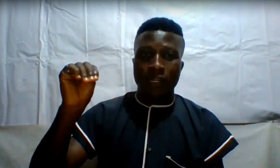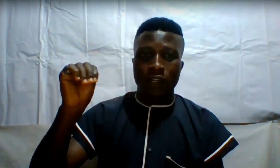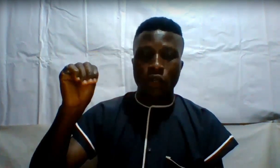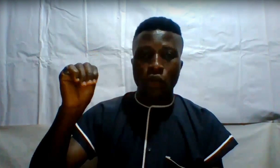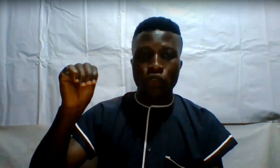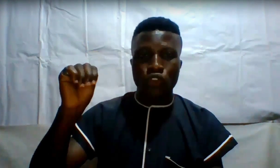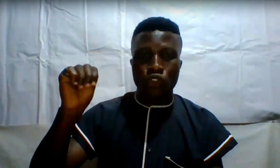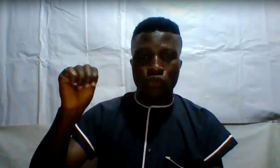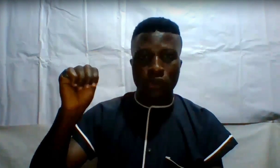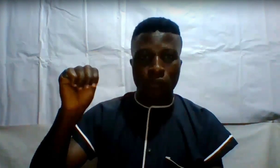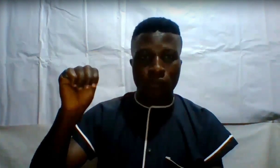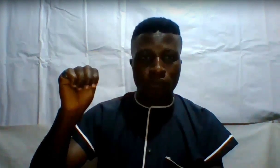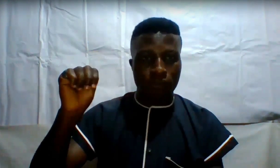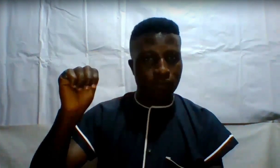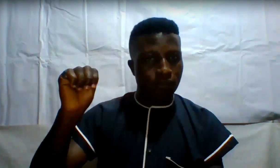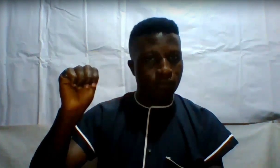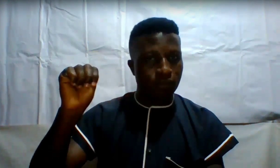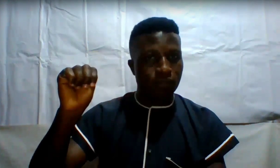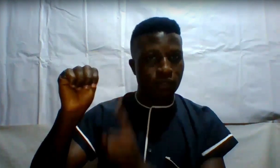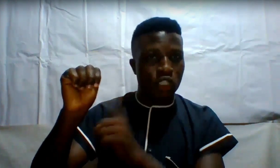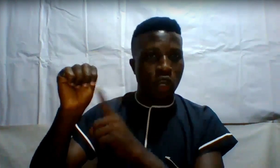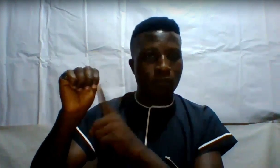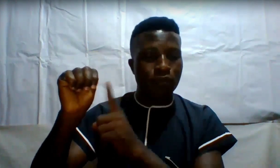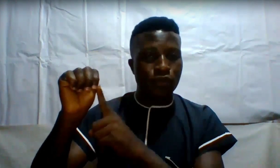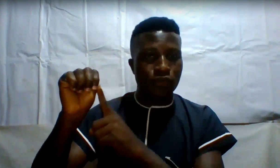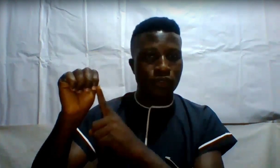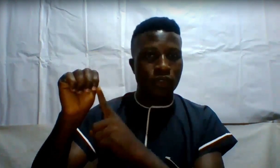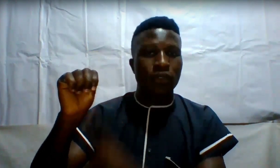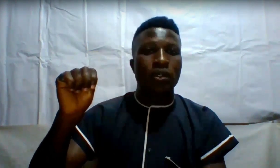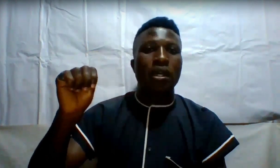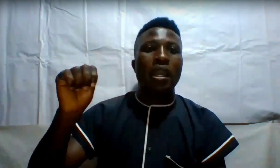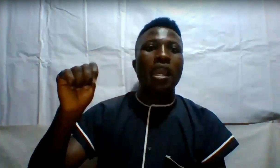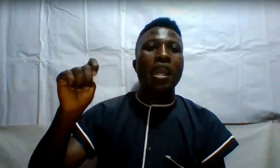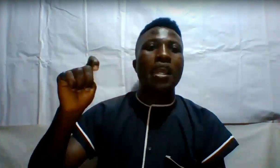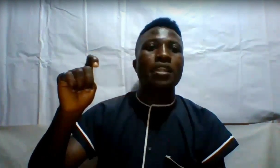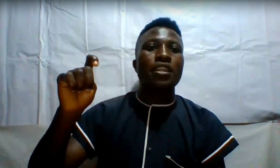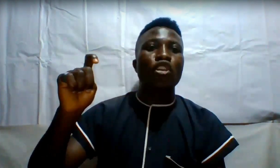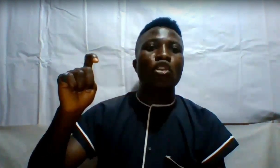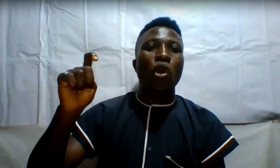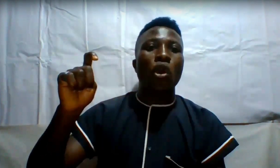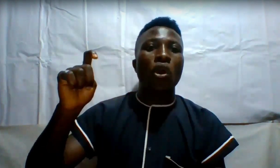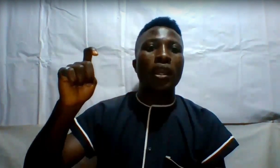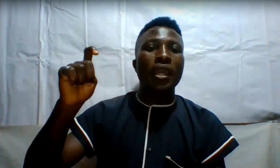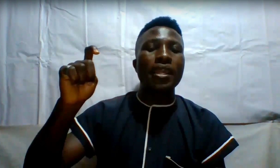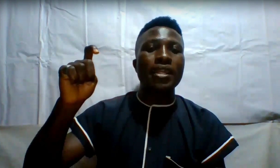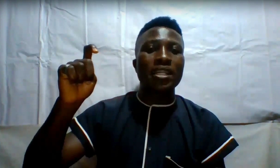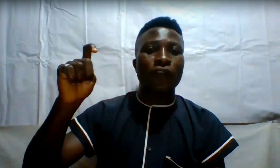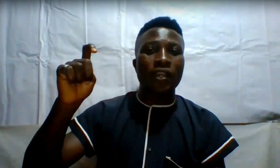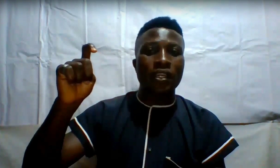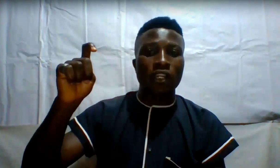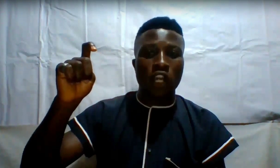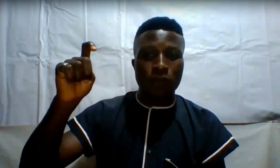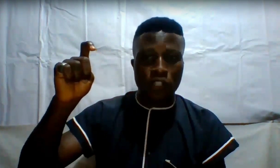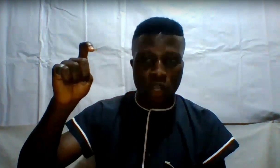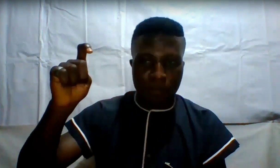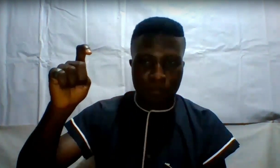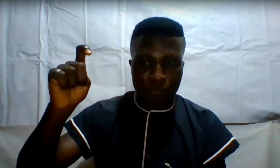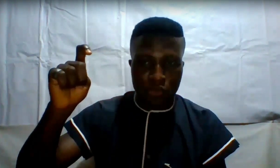thumb, and your index finger comes up. So you have something like this,